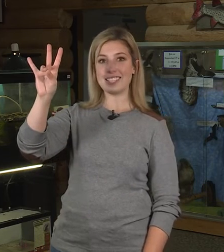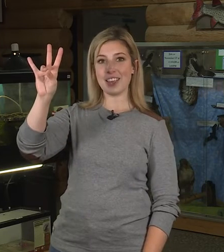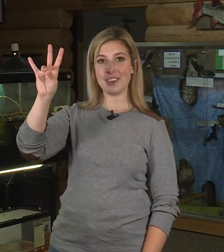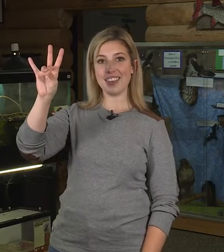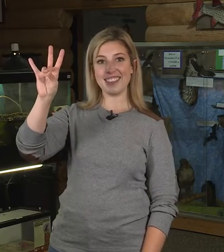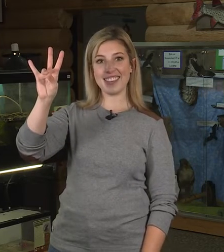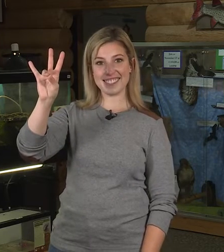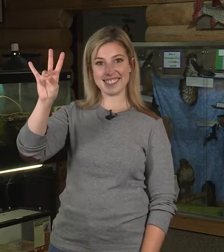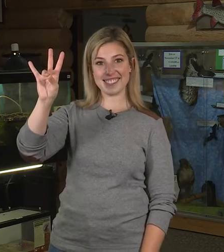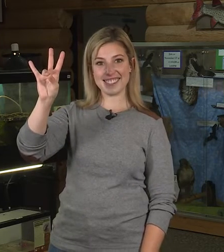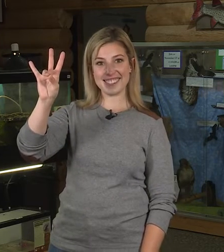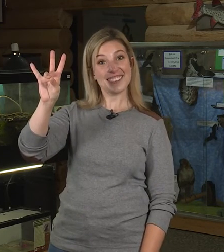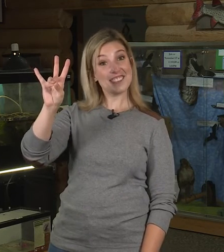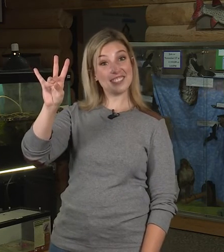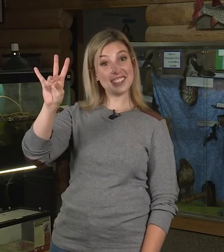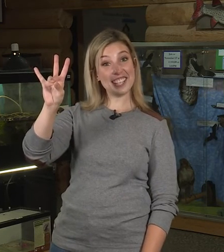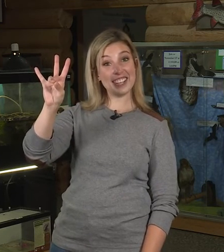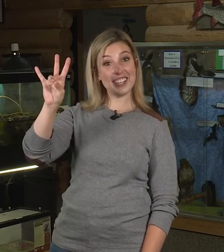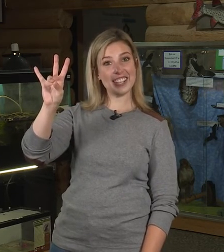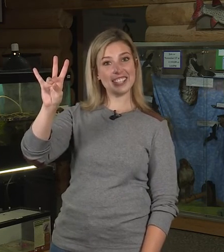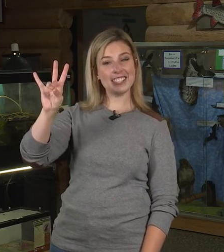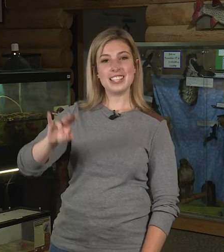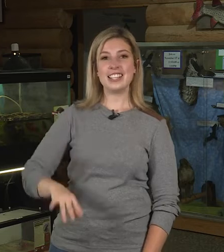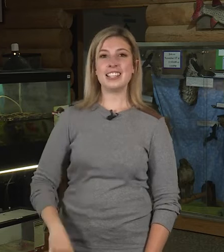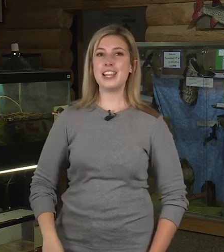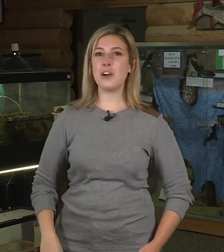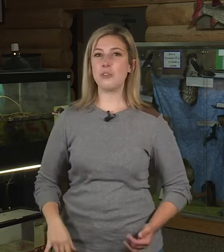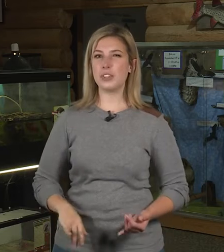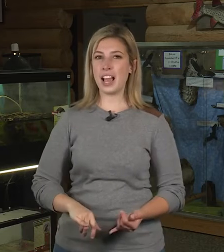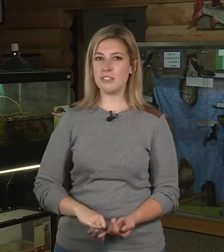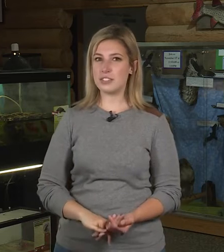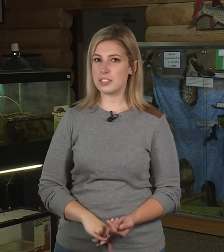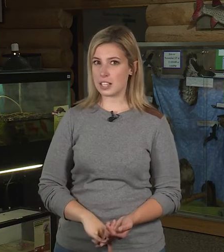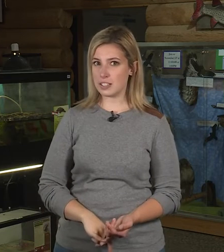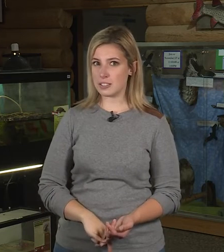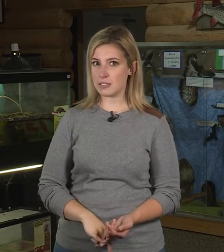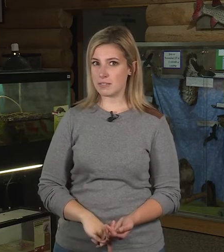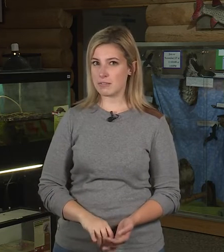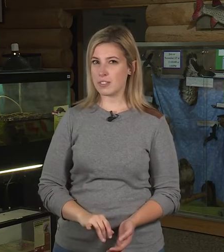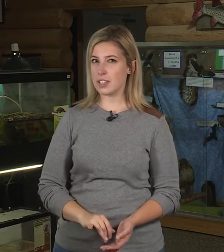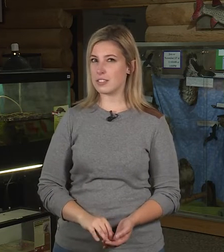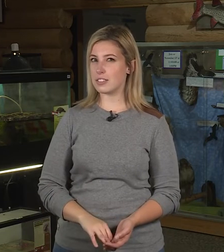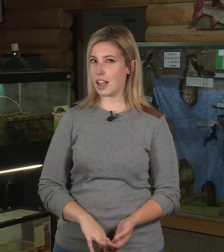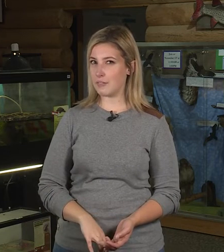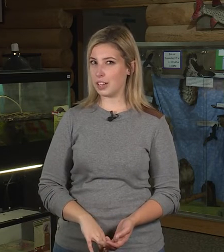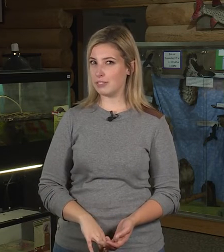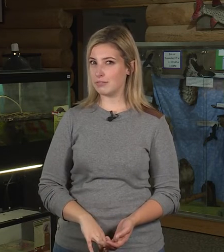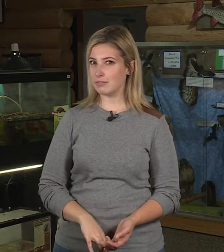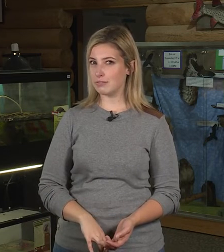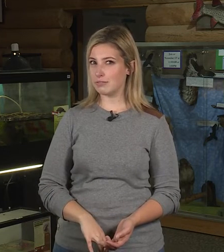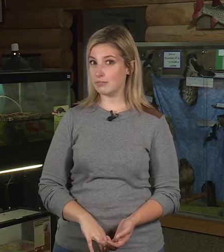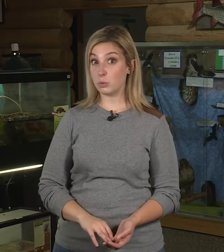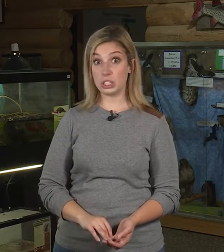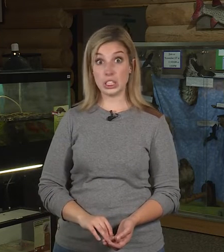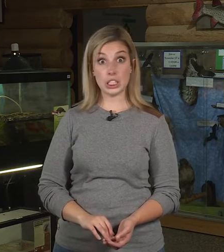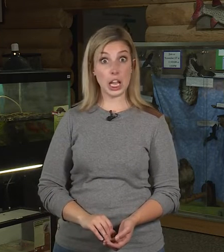together like this. Very good. Now if we have 6 and 7, we need